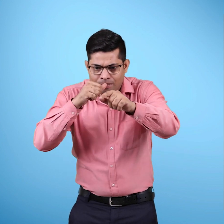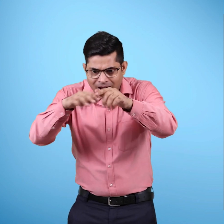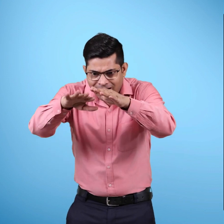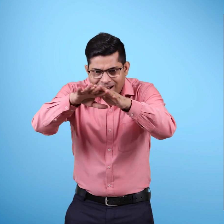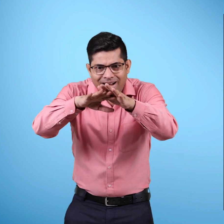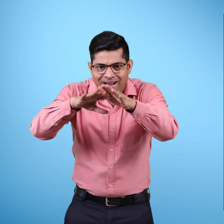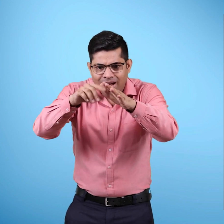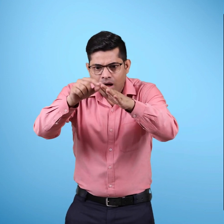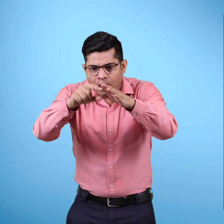Water comes out of leaves